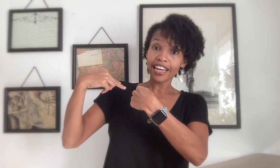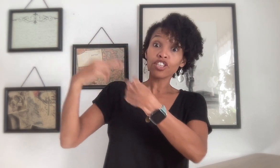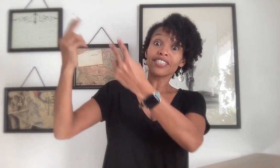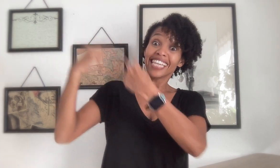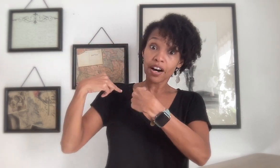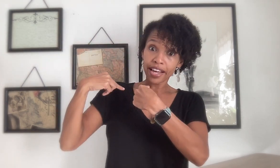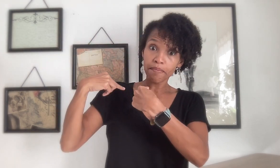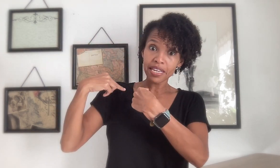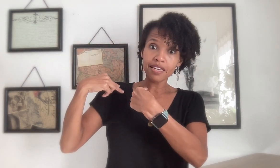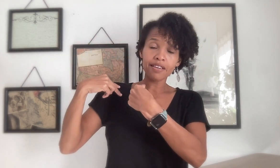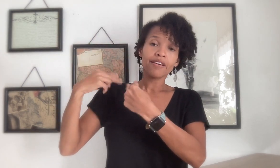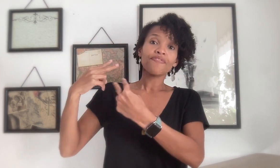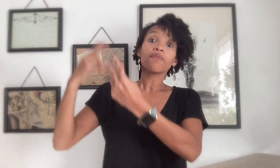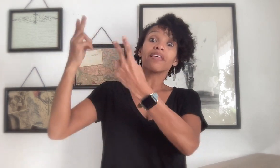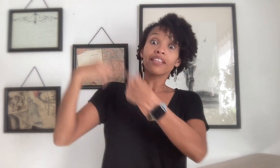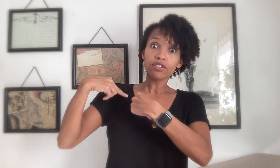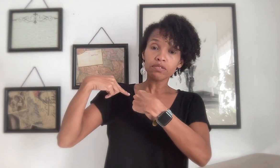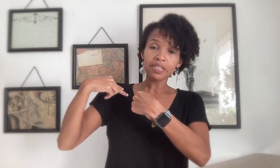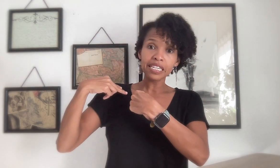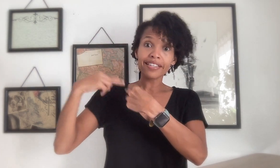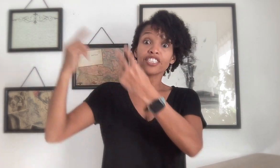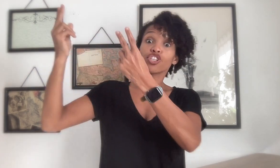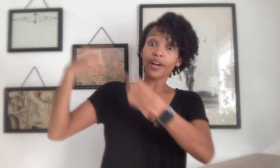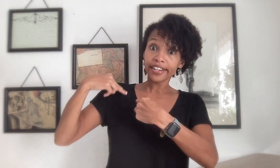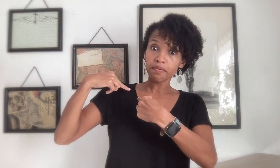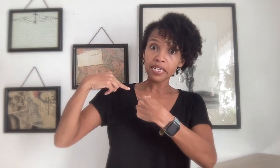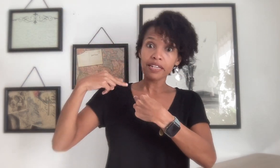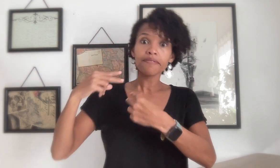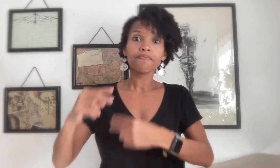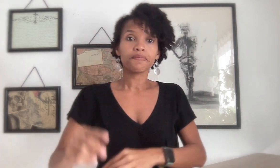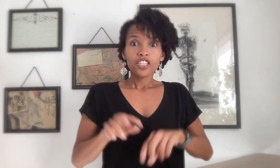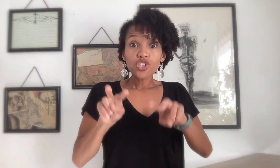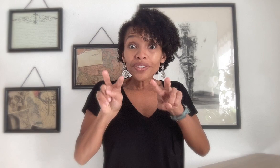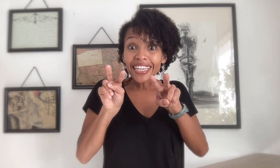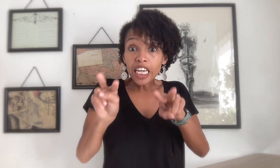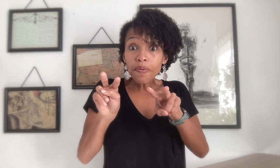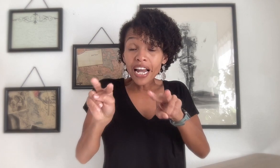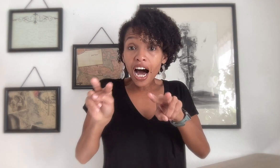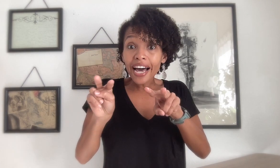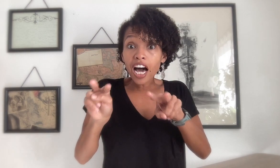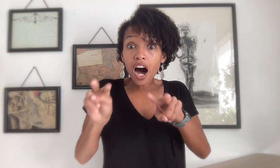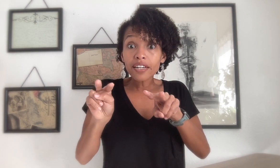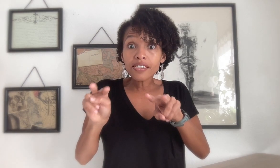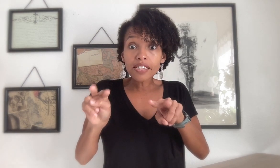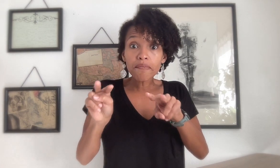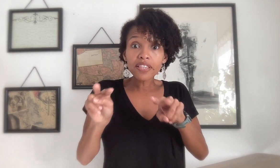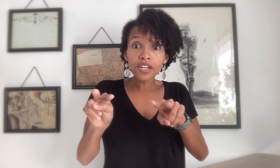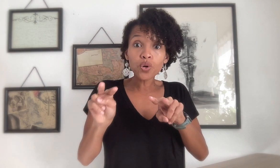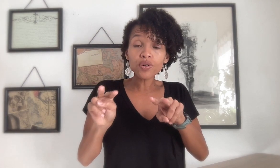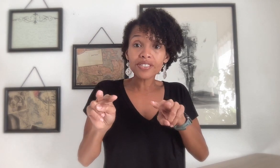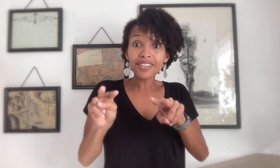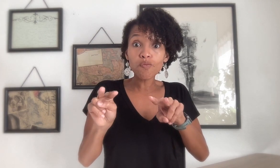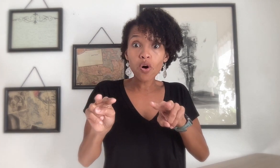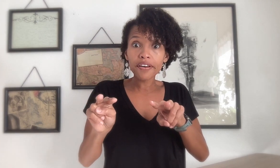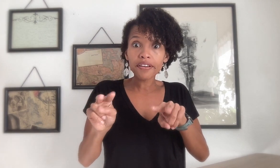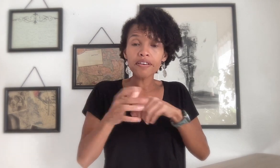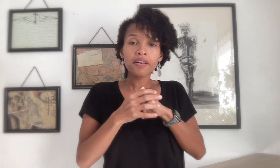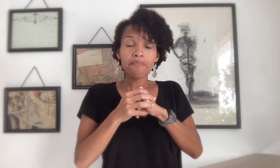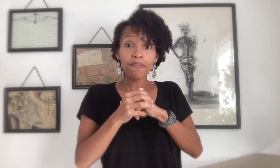looked down at me. They belittled me. They degraded me. To keep an eye on something or someone. Maybe you're